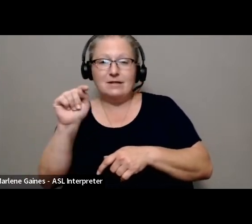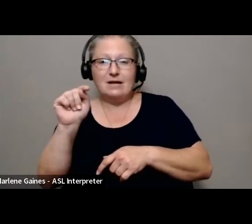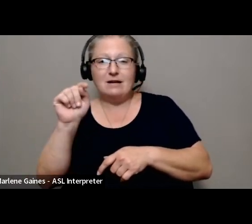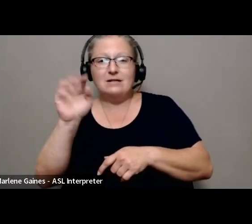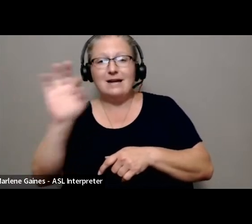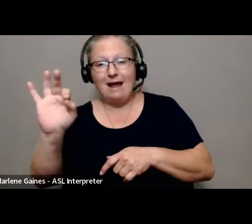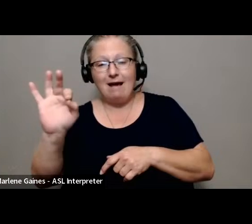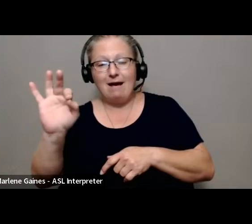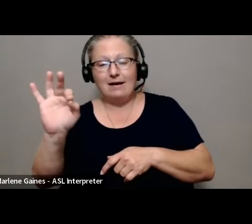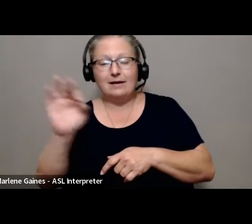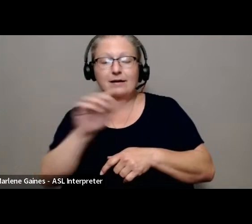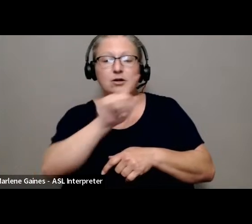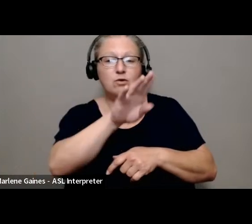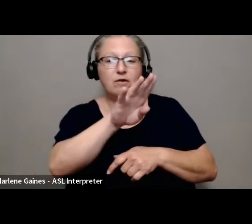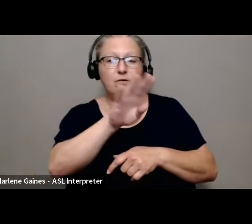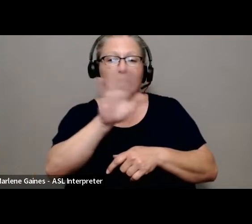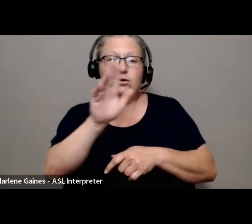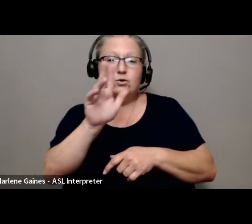2425-9,